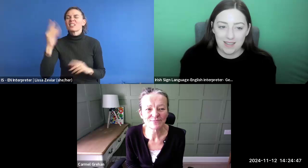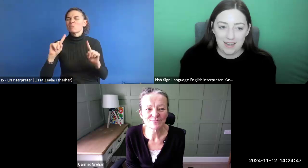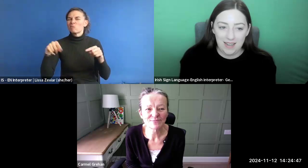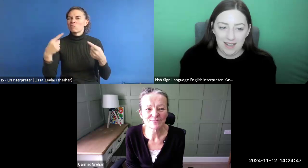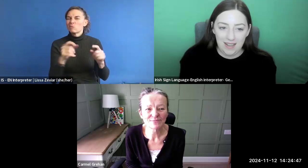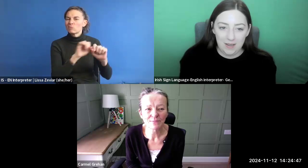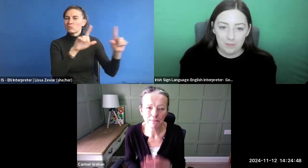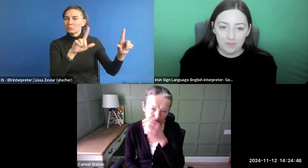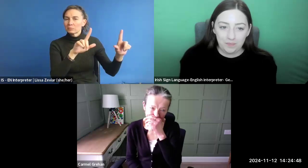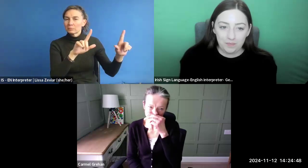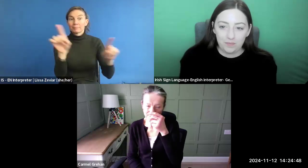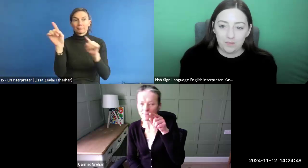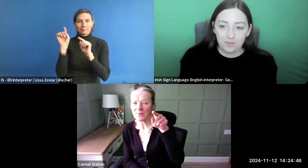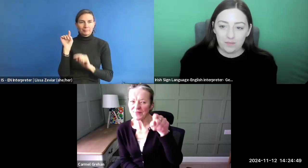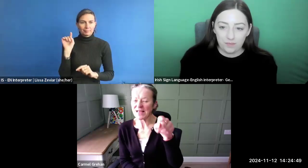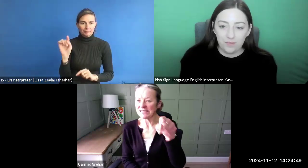next slide.